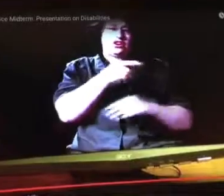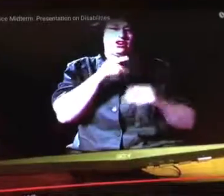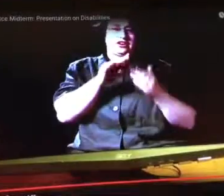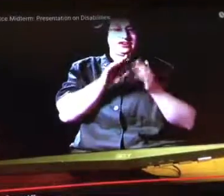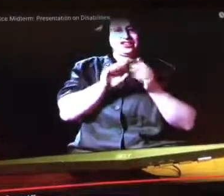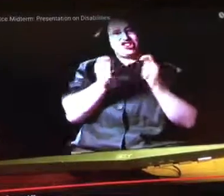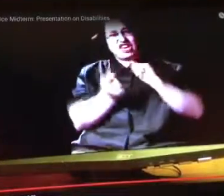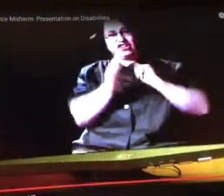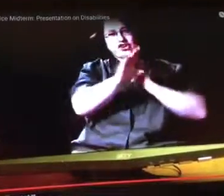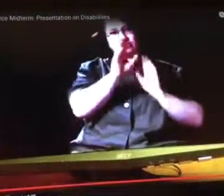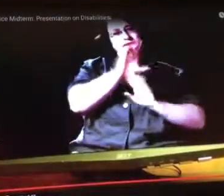kids.